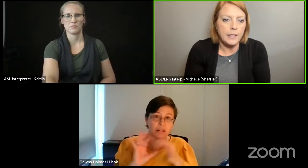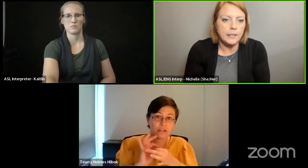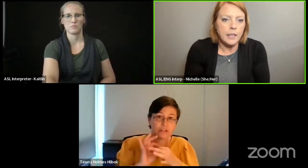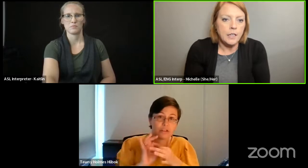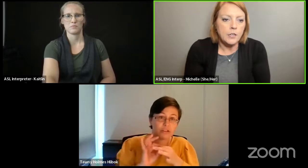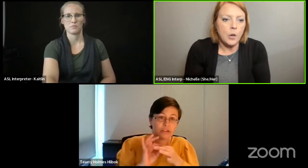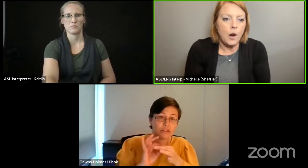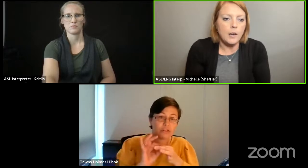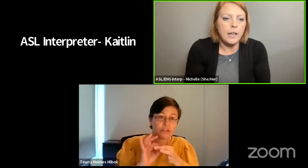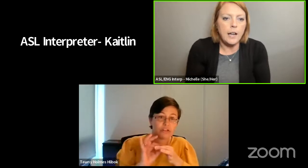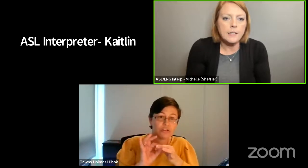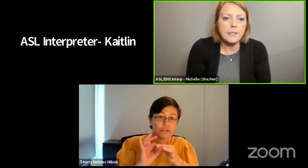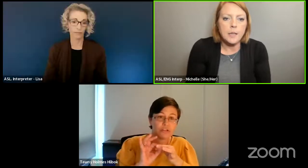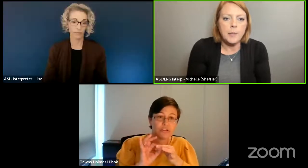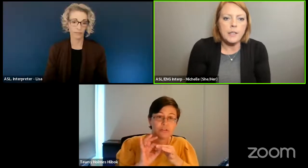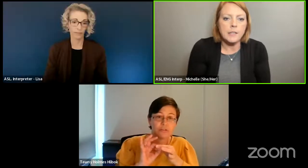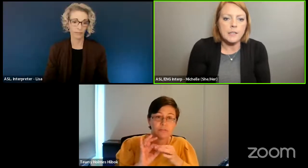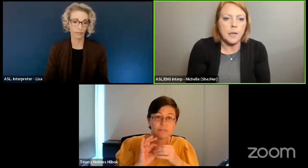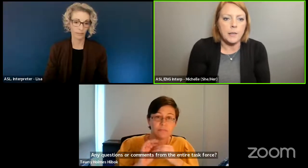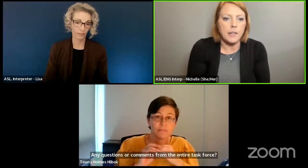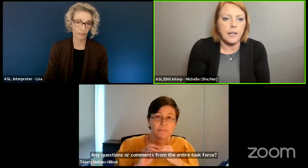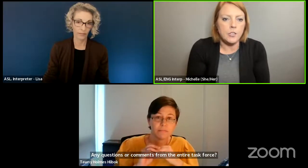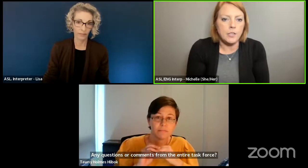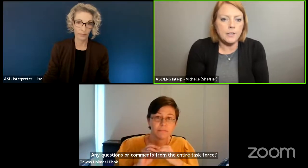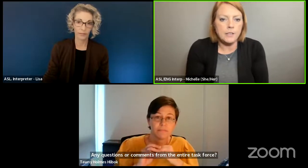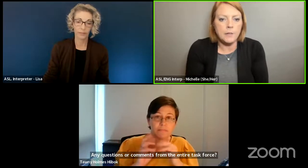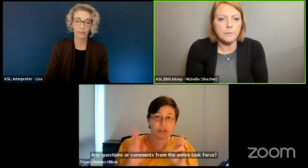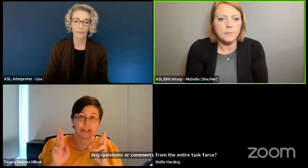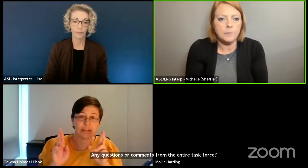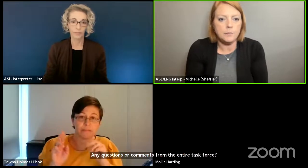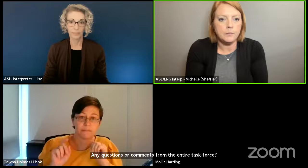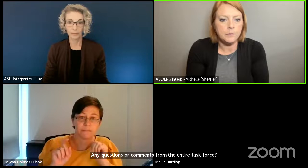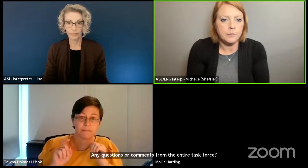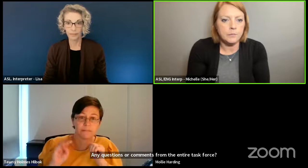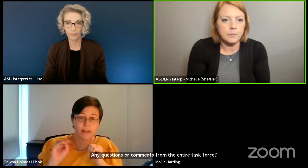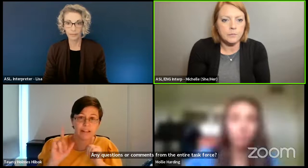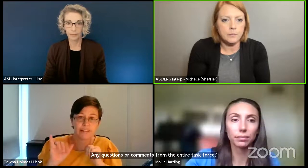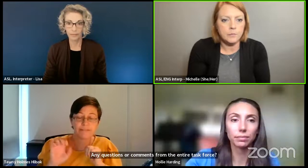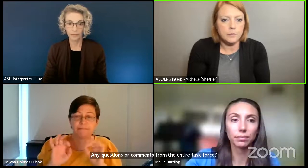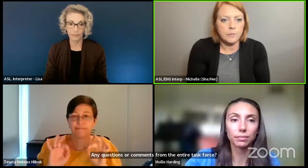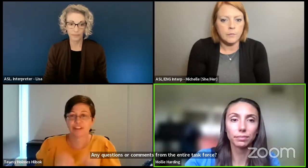Okay, great. So our next committee is Systemic Connections.